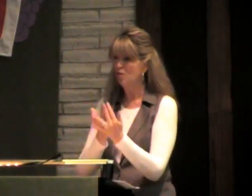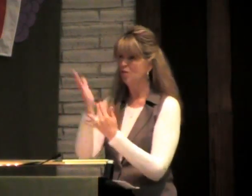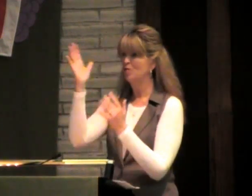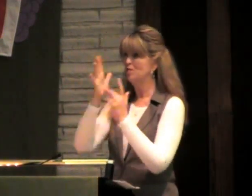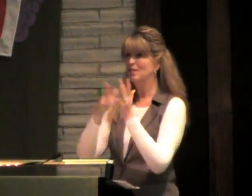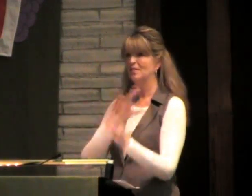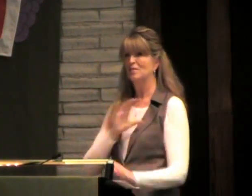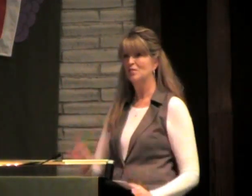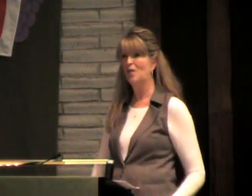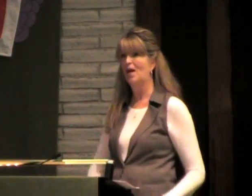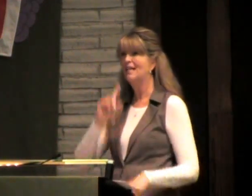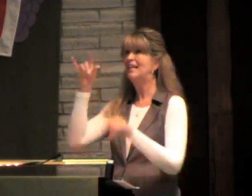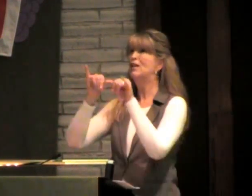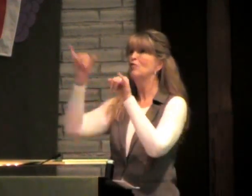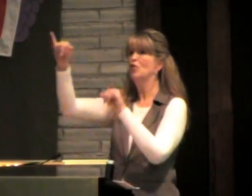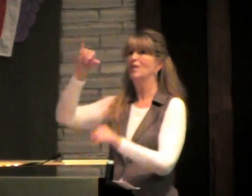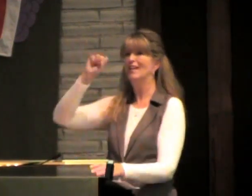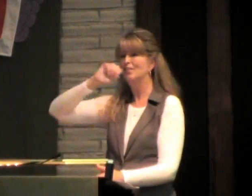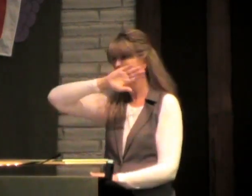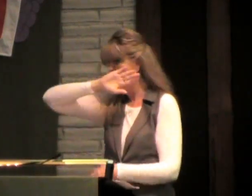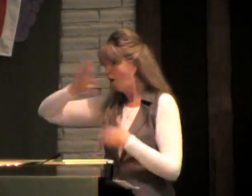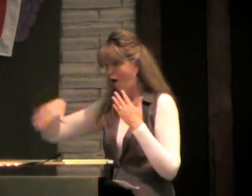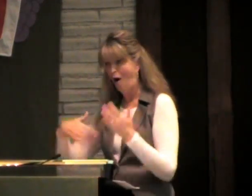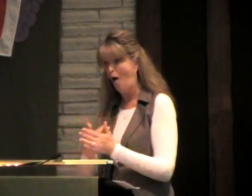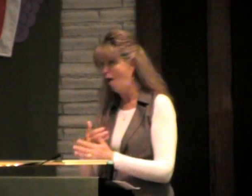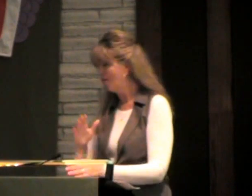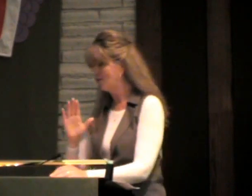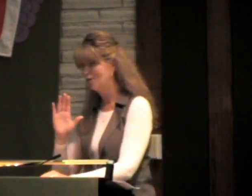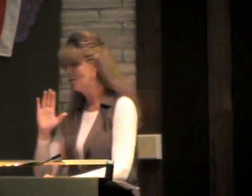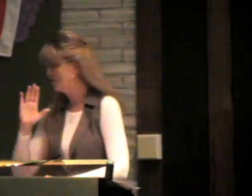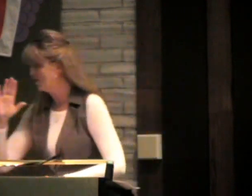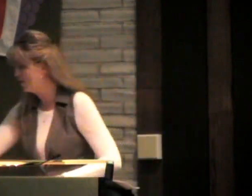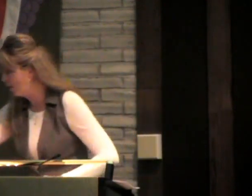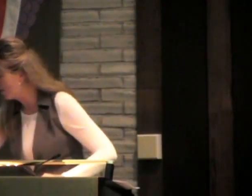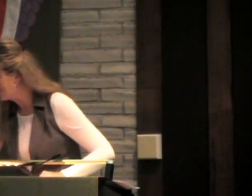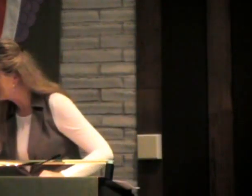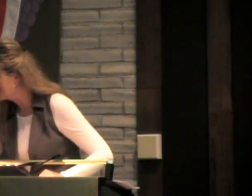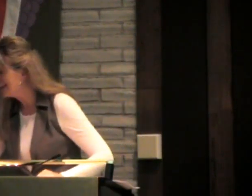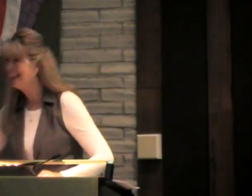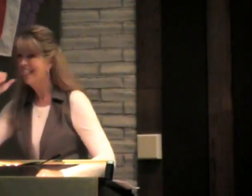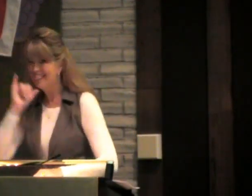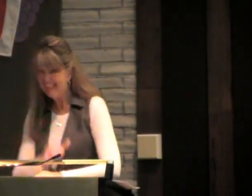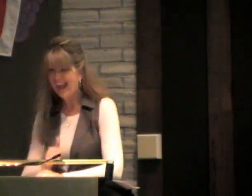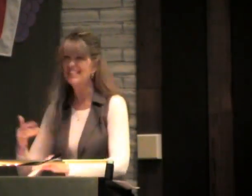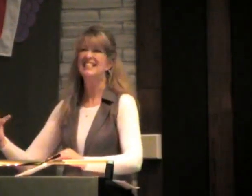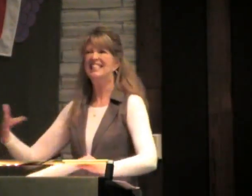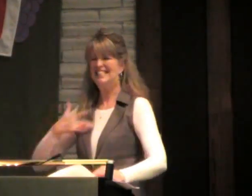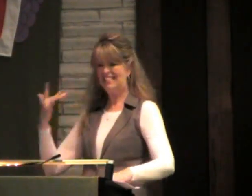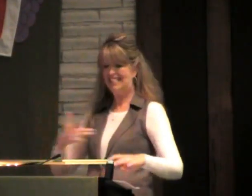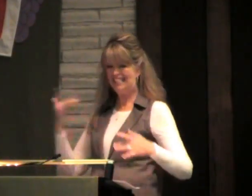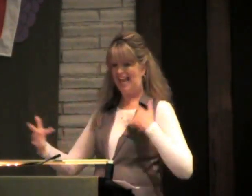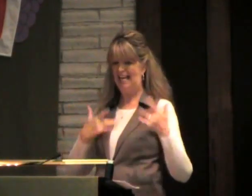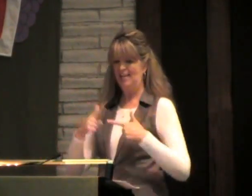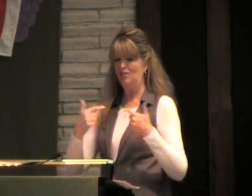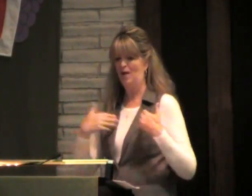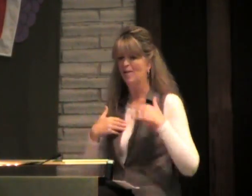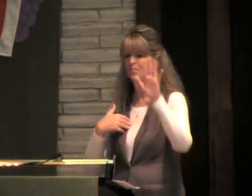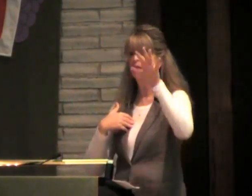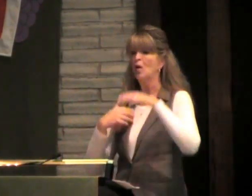This is all yours through Jesus Christ. Eternity is all yours. Isn't that